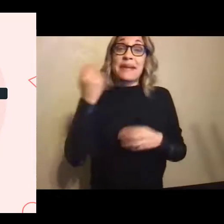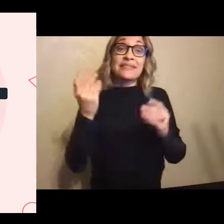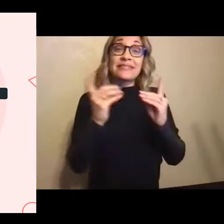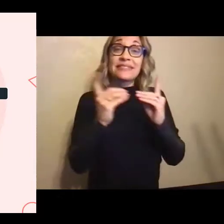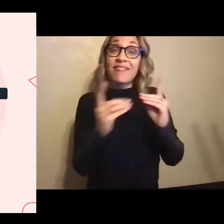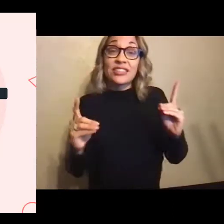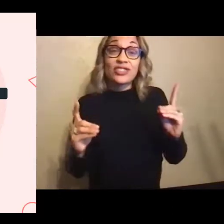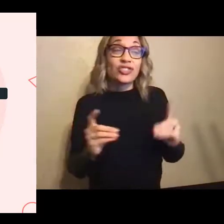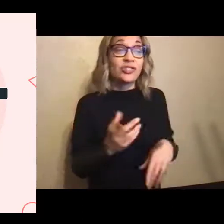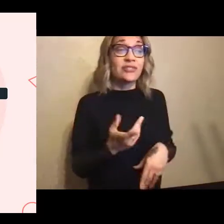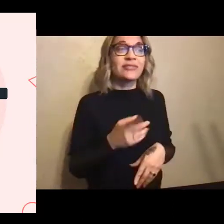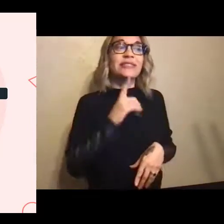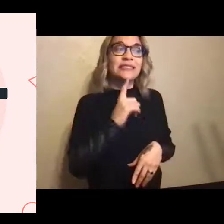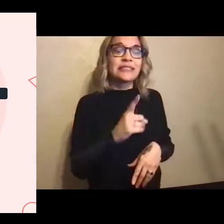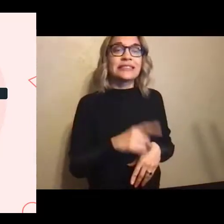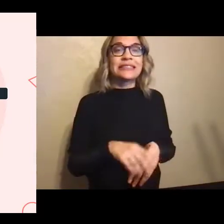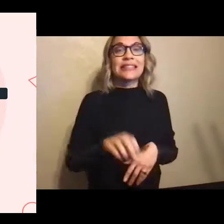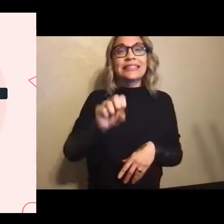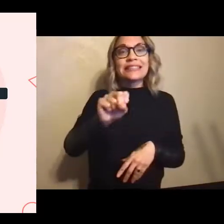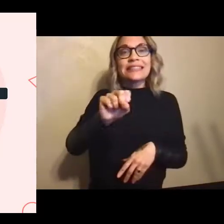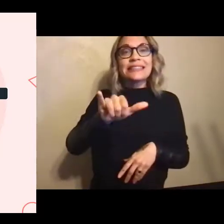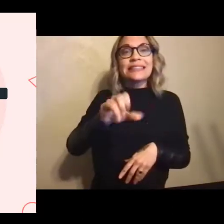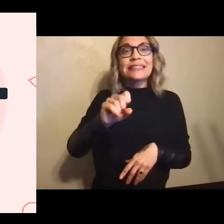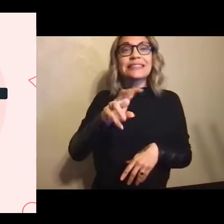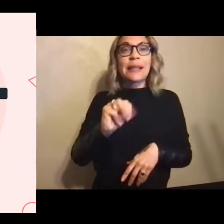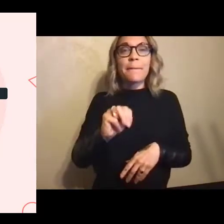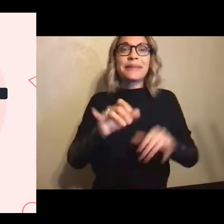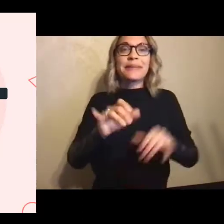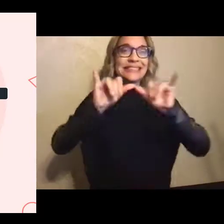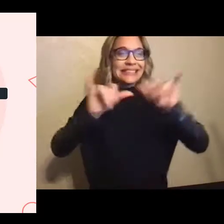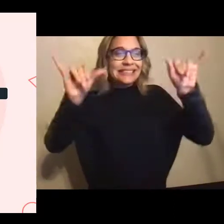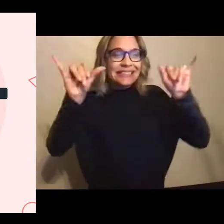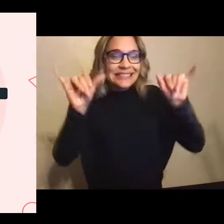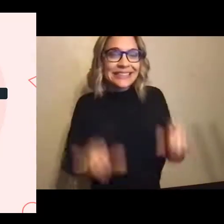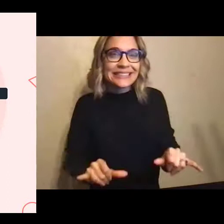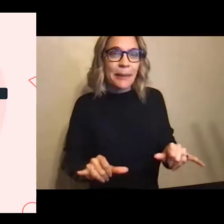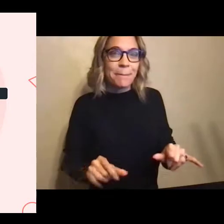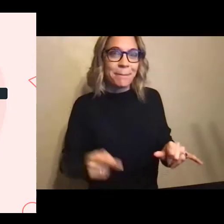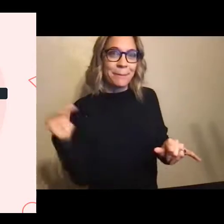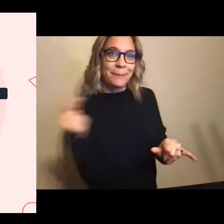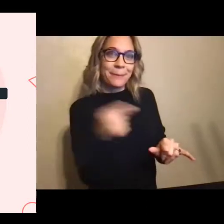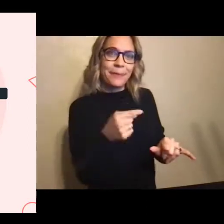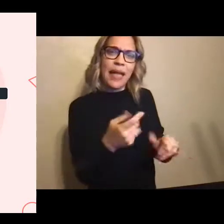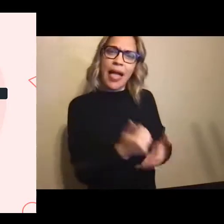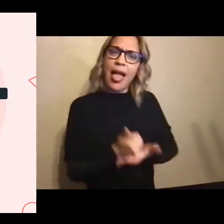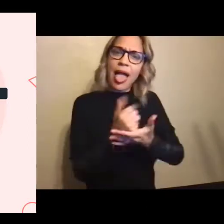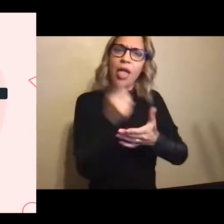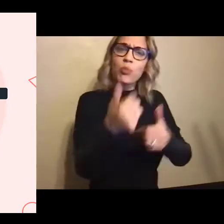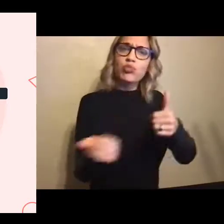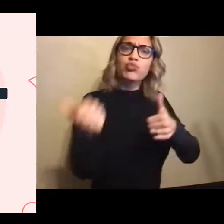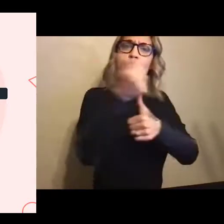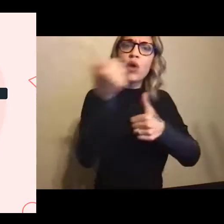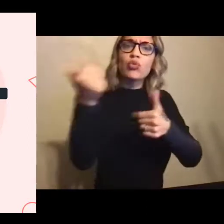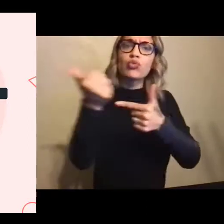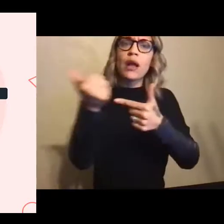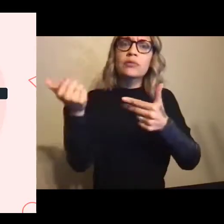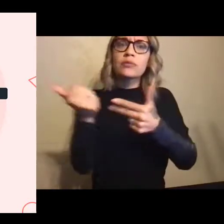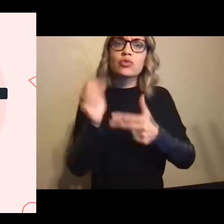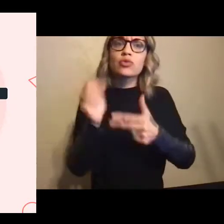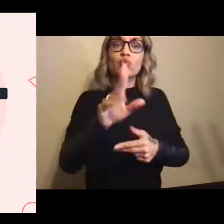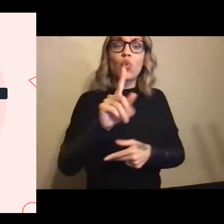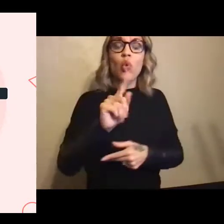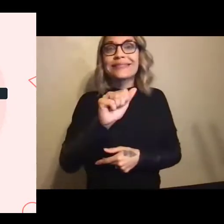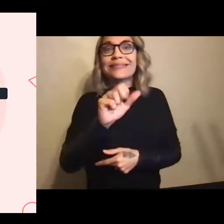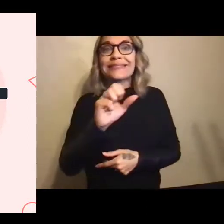time. So really the best definition is what I have here. Time management is best defined as